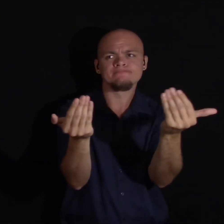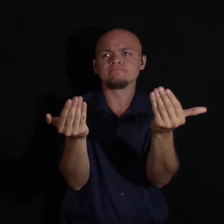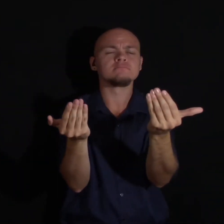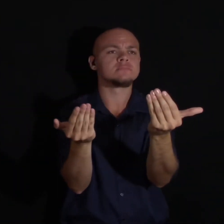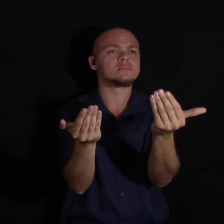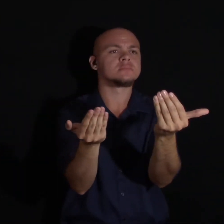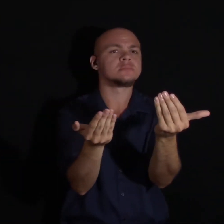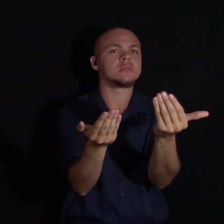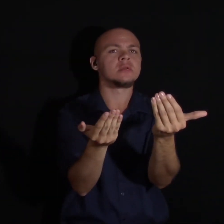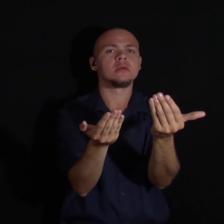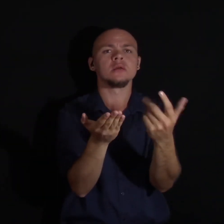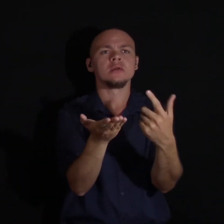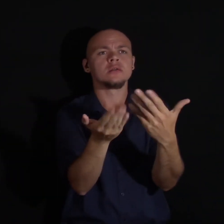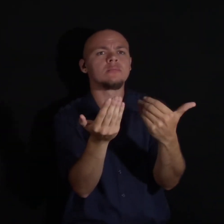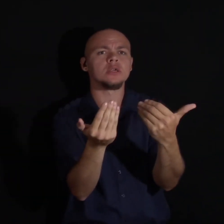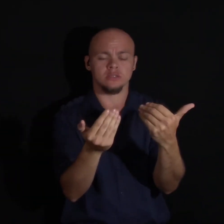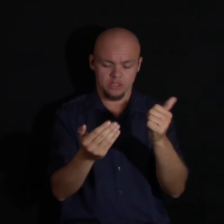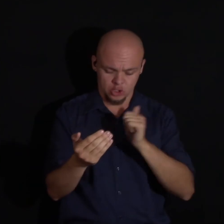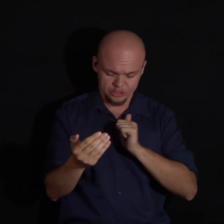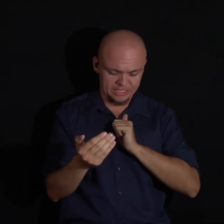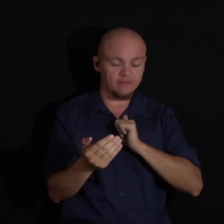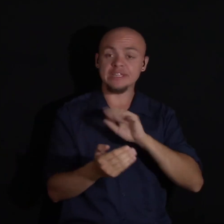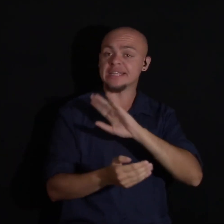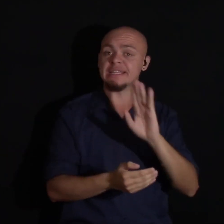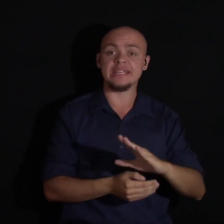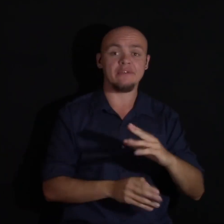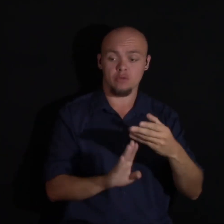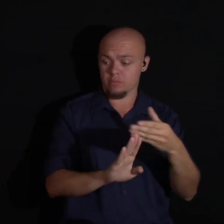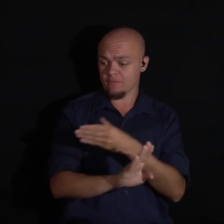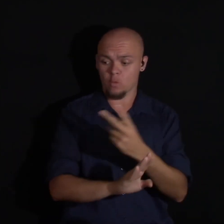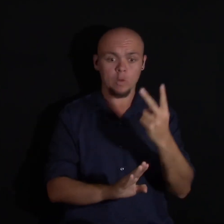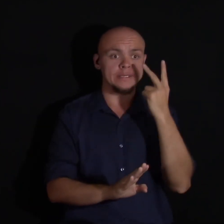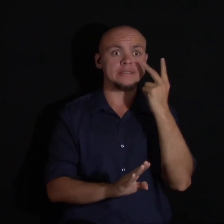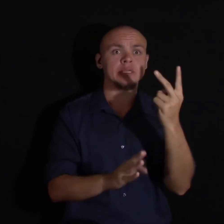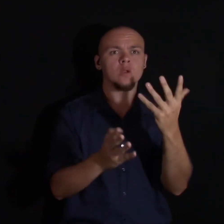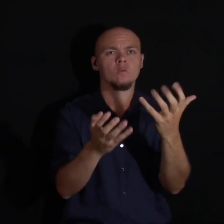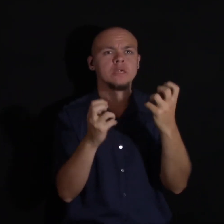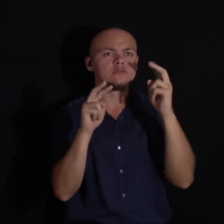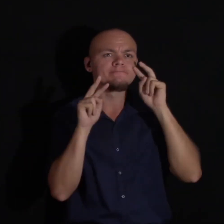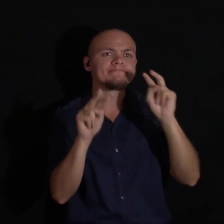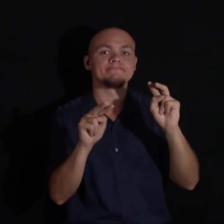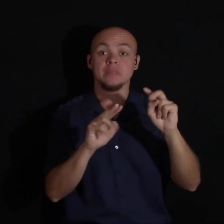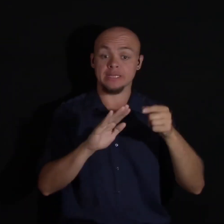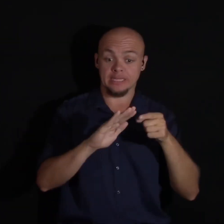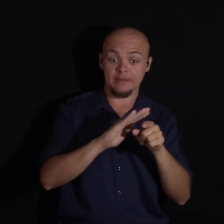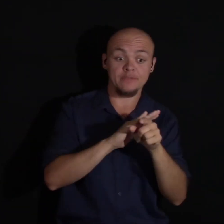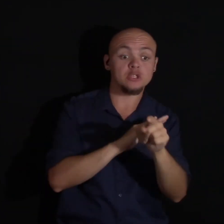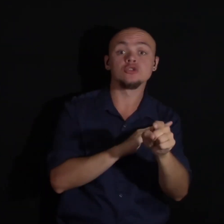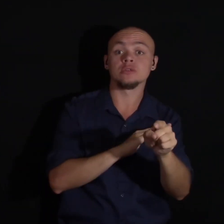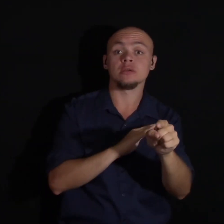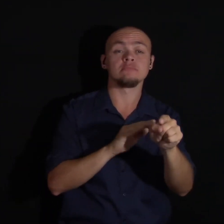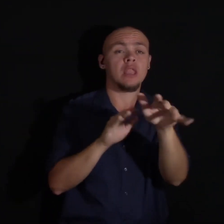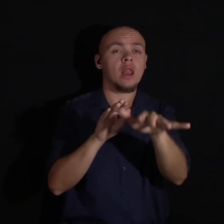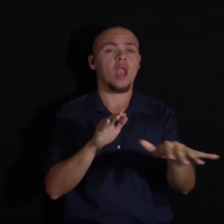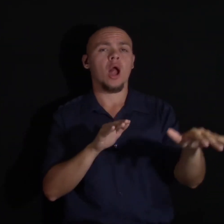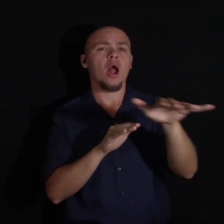us, waiting to show us parts of ourselves we've never seen before. It is an adventure. It is a hidden